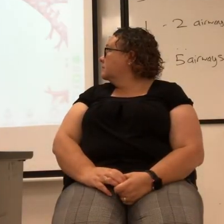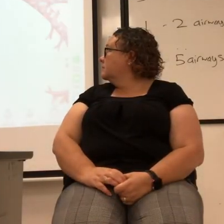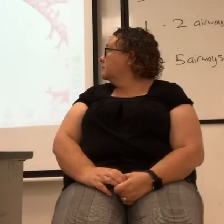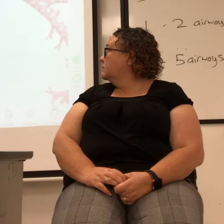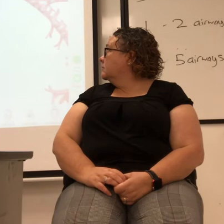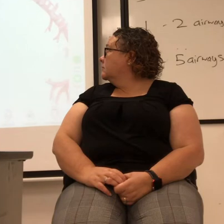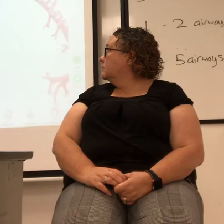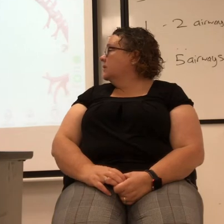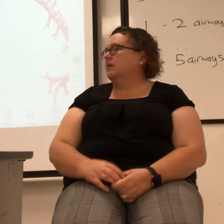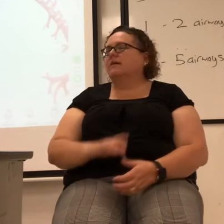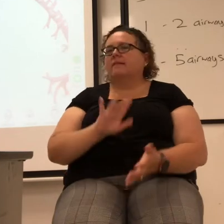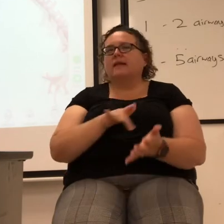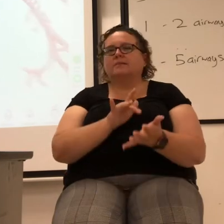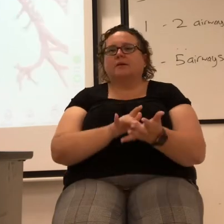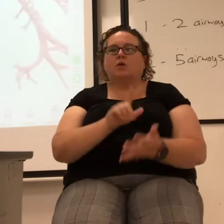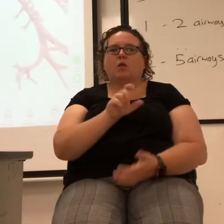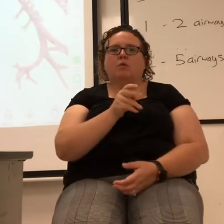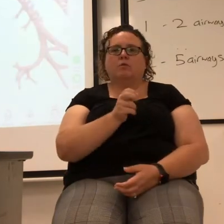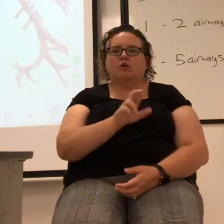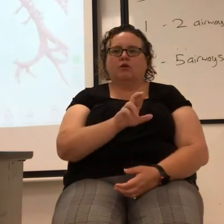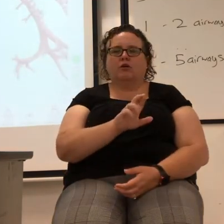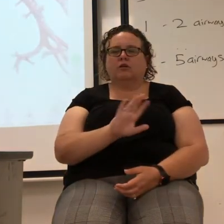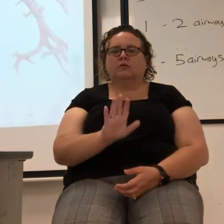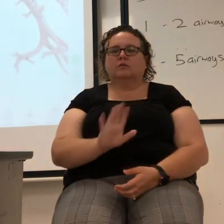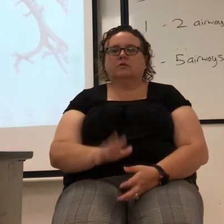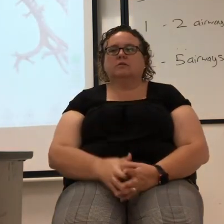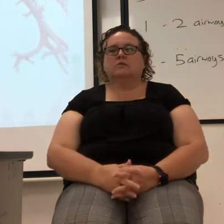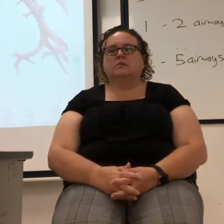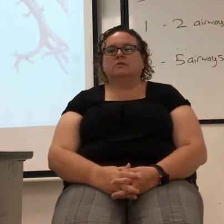That's middle lobar.